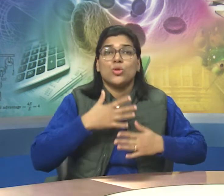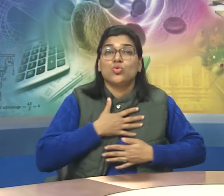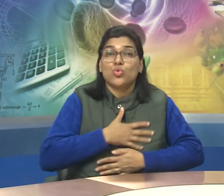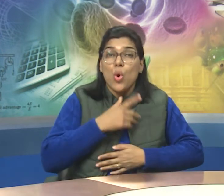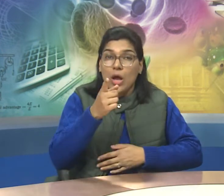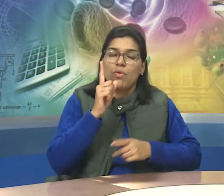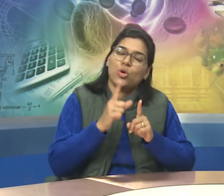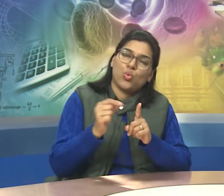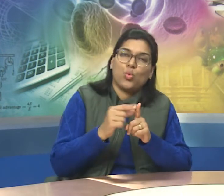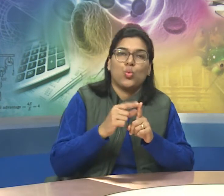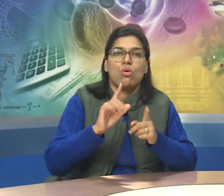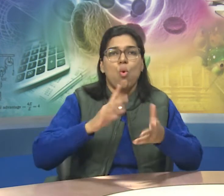and improve